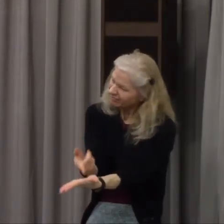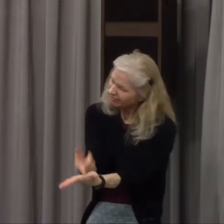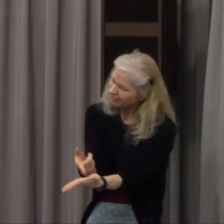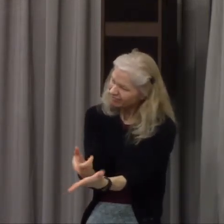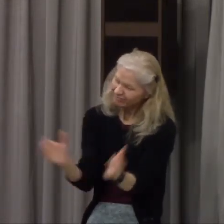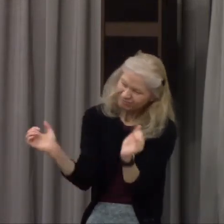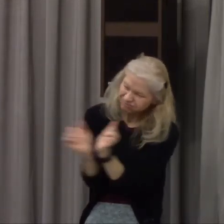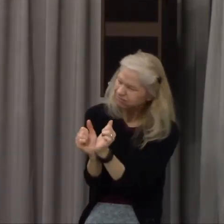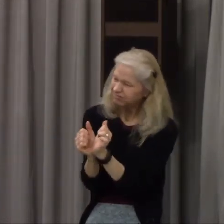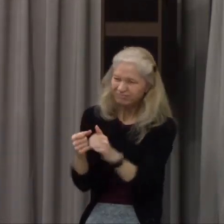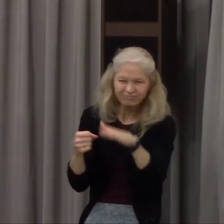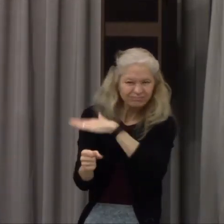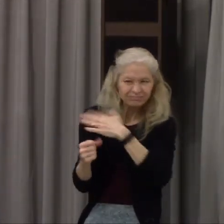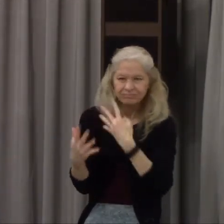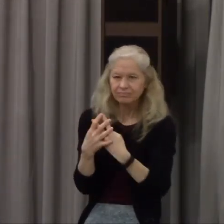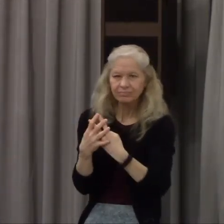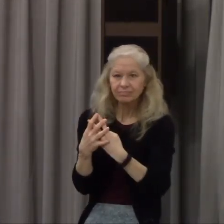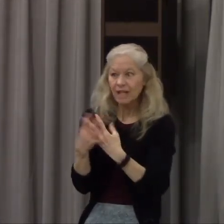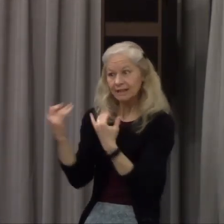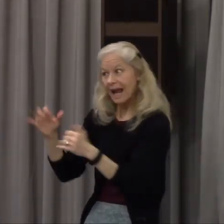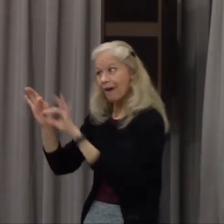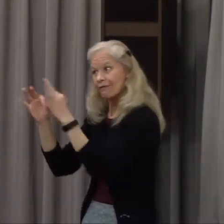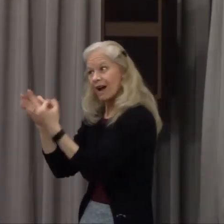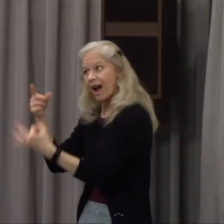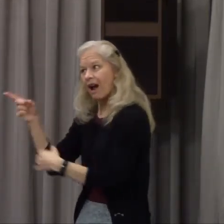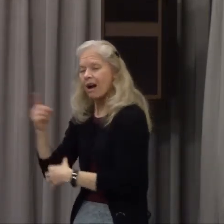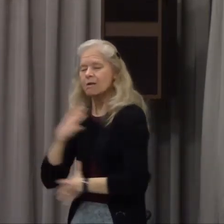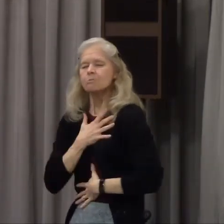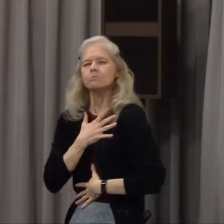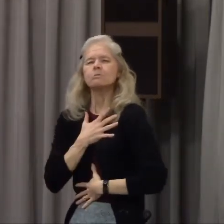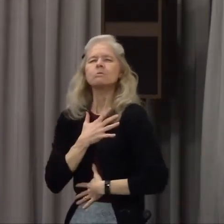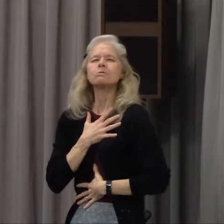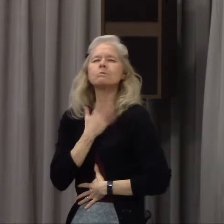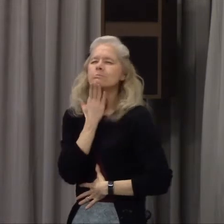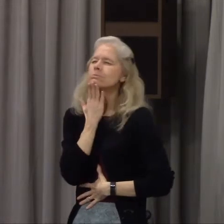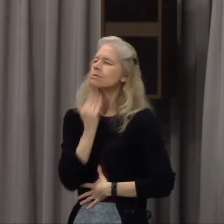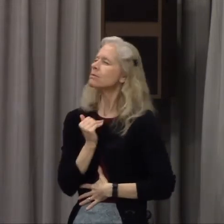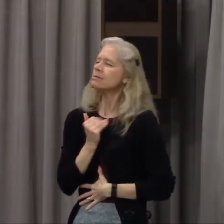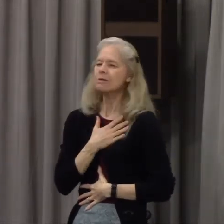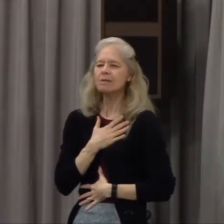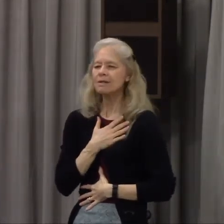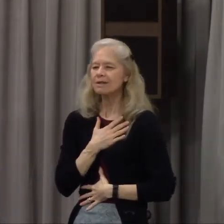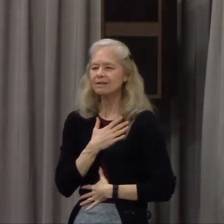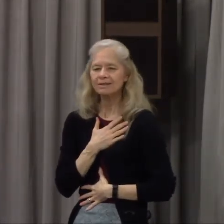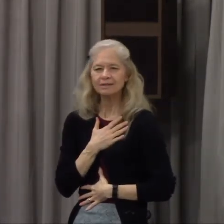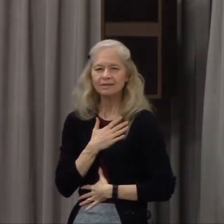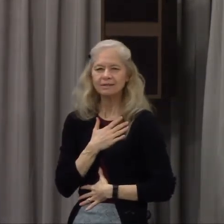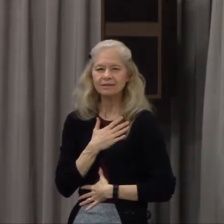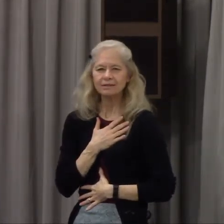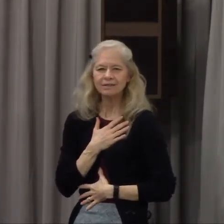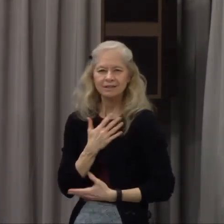it's justice. It's sweet. There's a bitter part, too. You can't bring the loved one back.